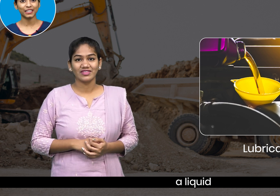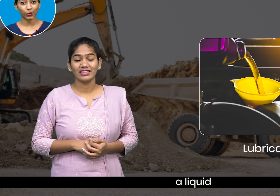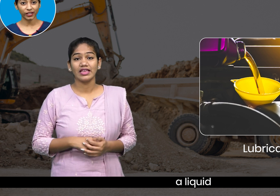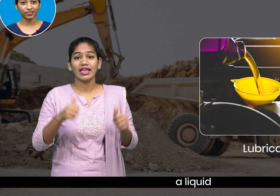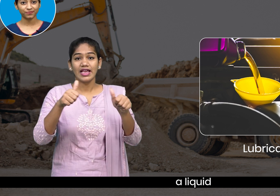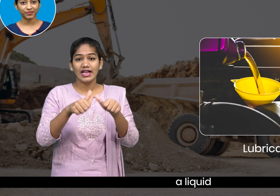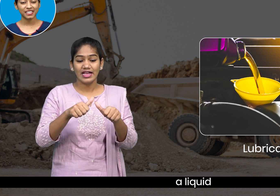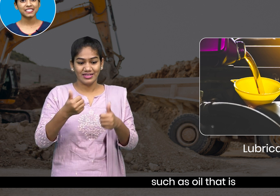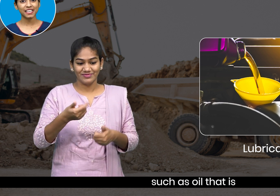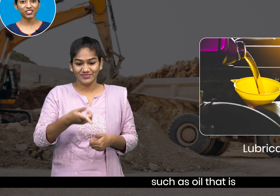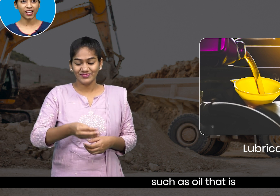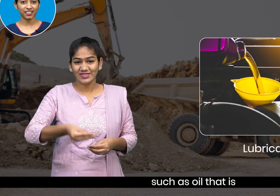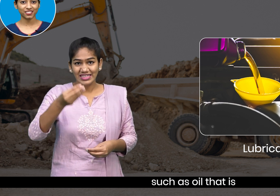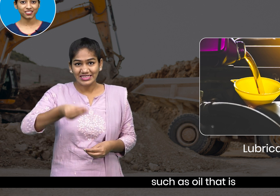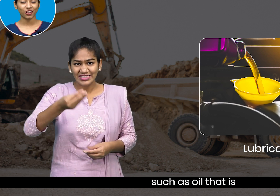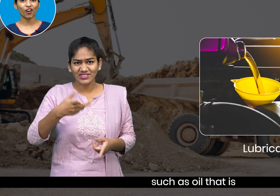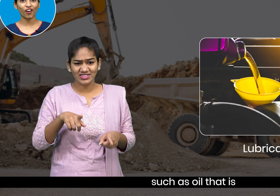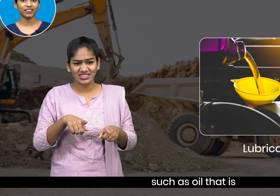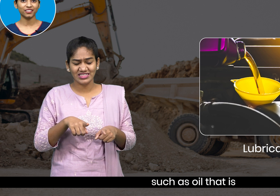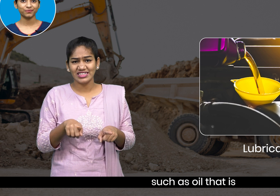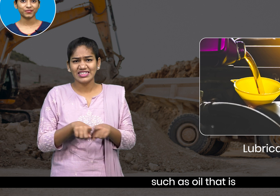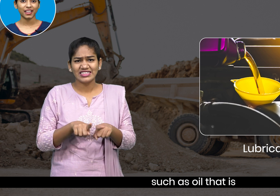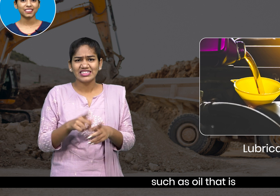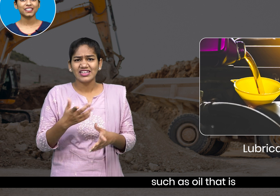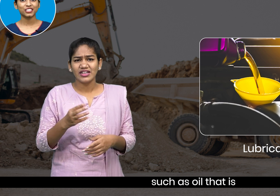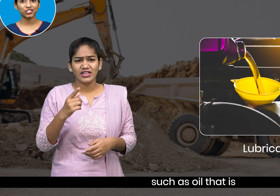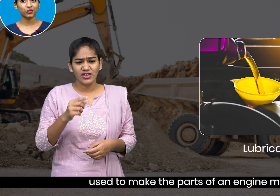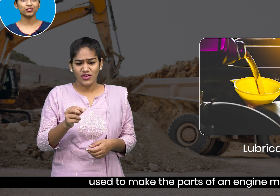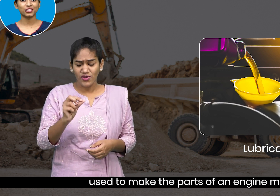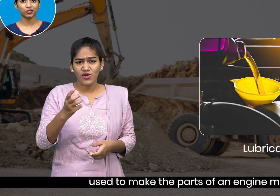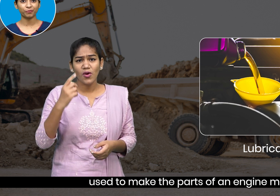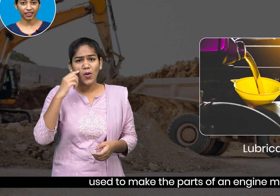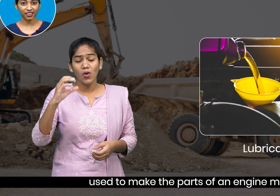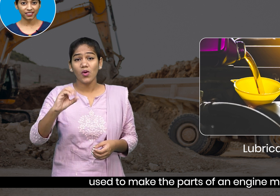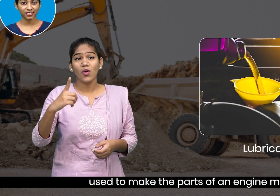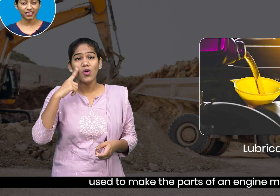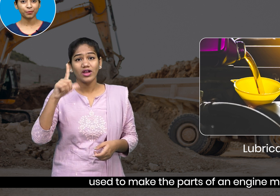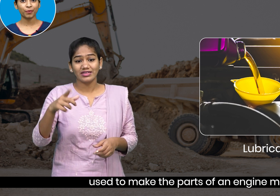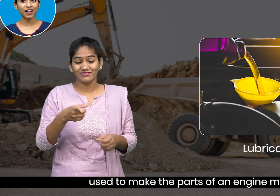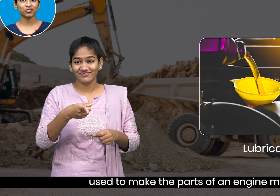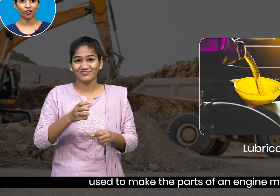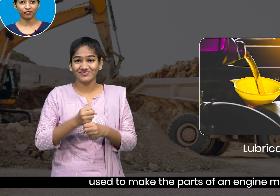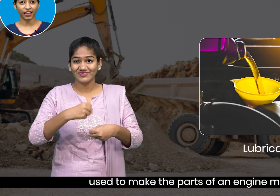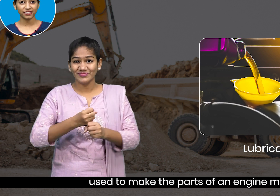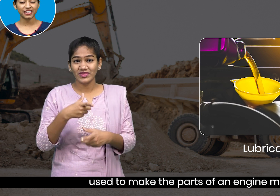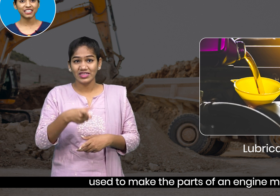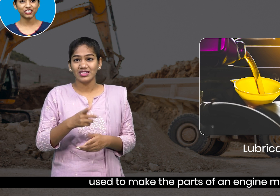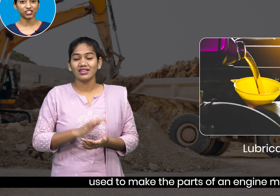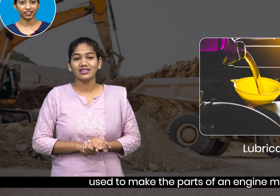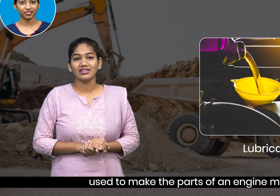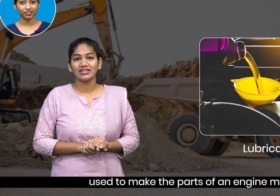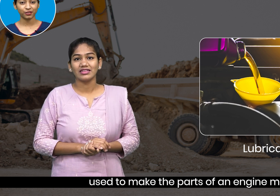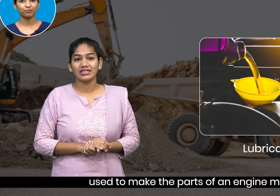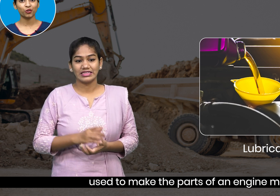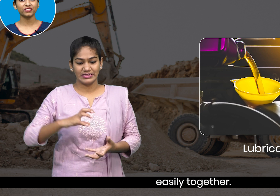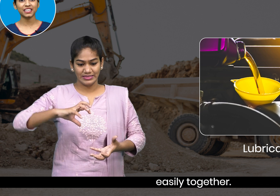a liquid such as oil that is used to make the parts of an